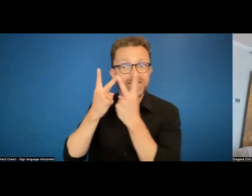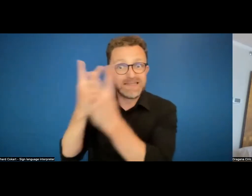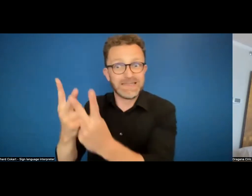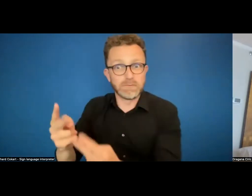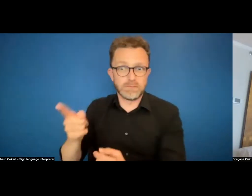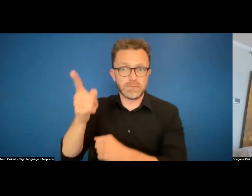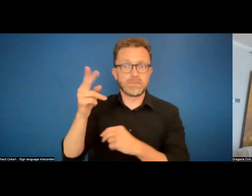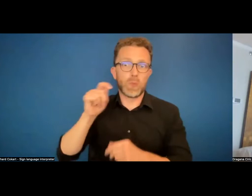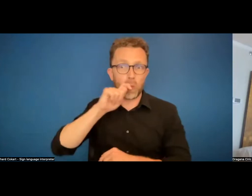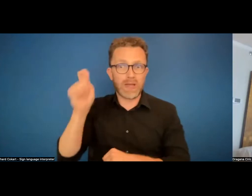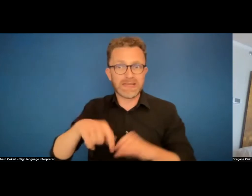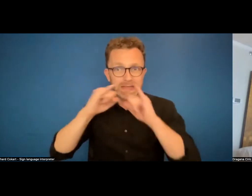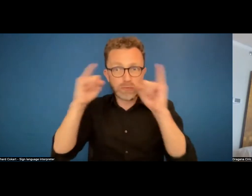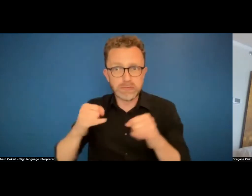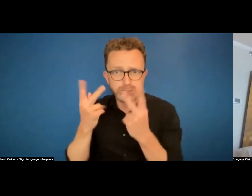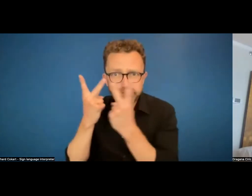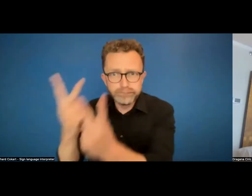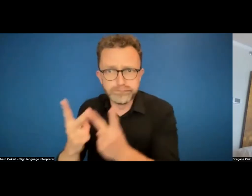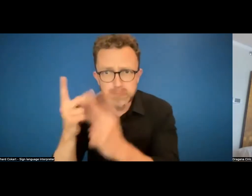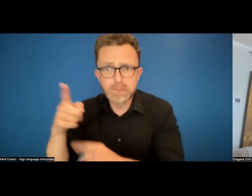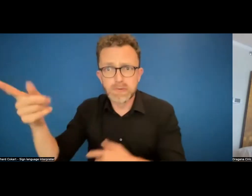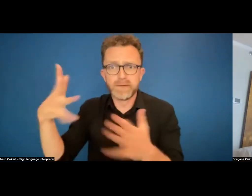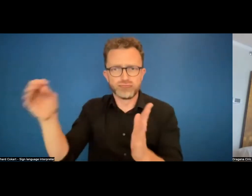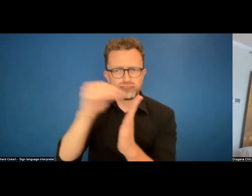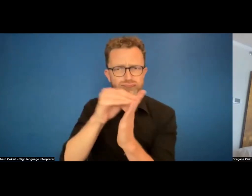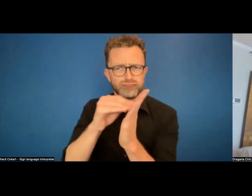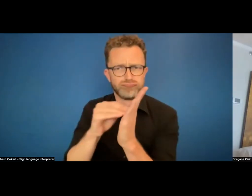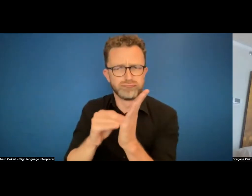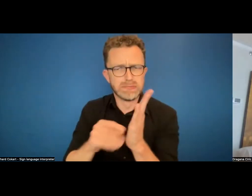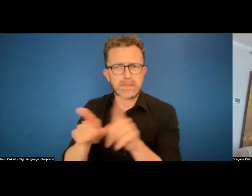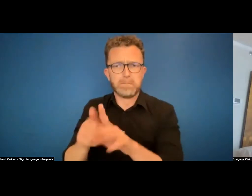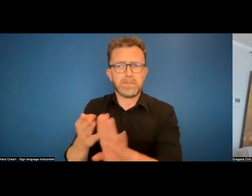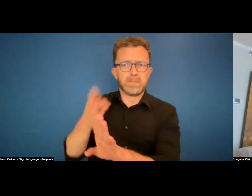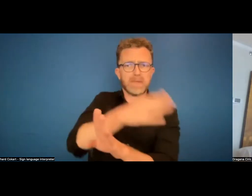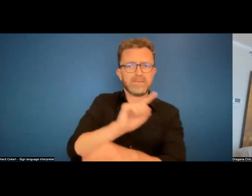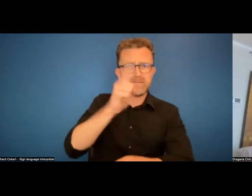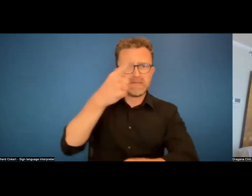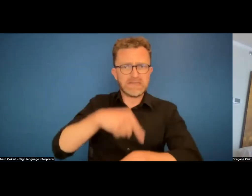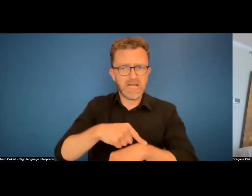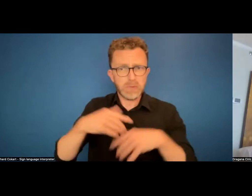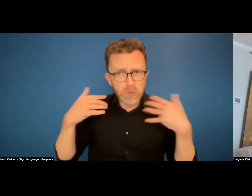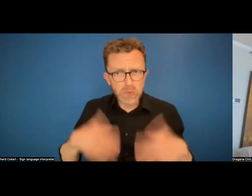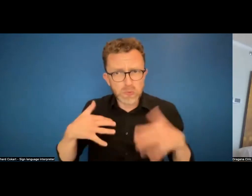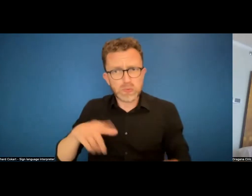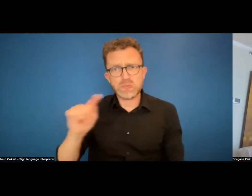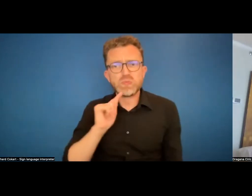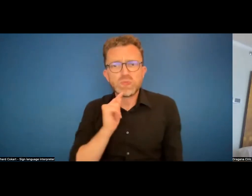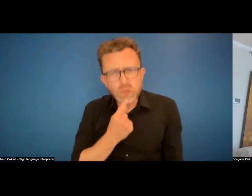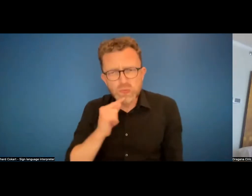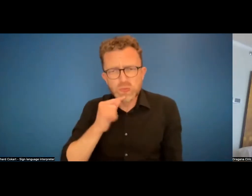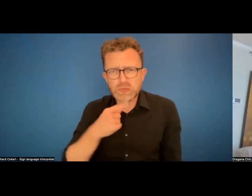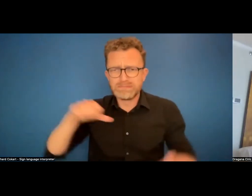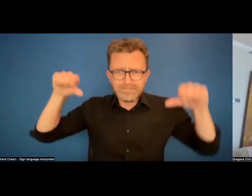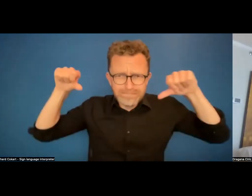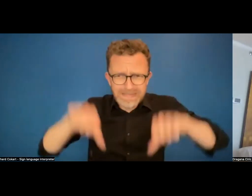beginning of the war, Ukrainian government reached out to 23 countries of European